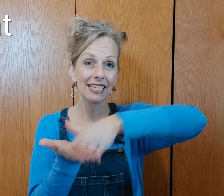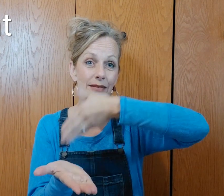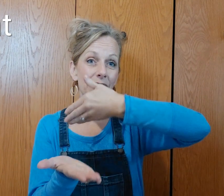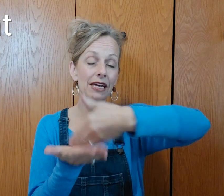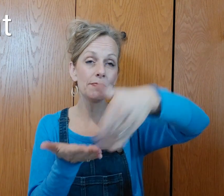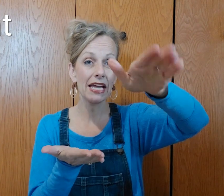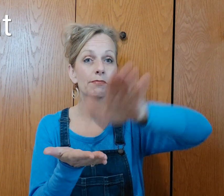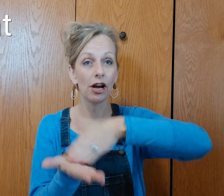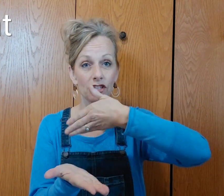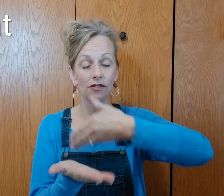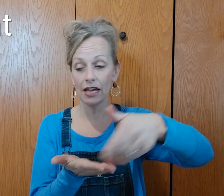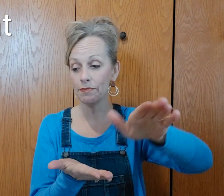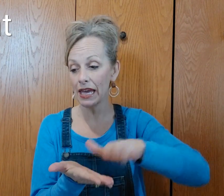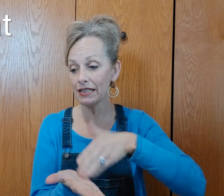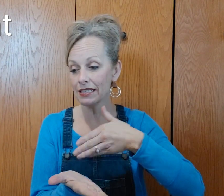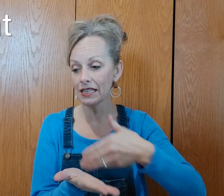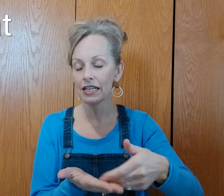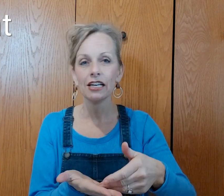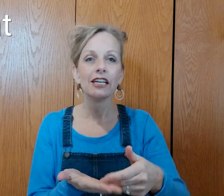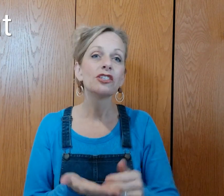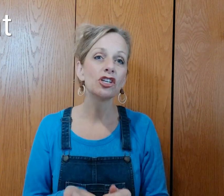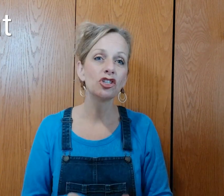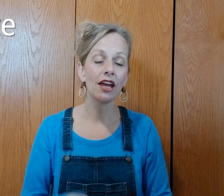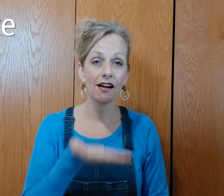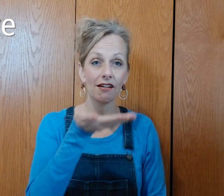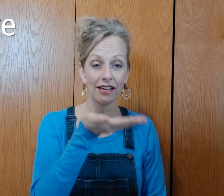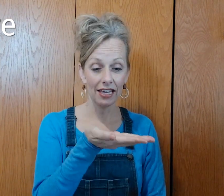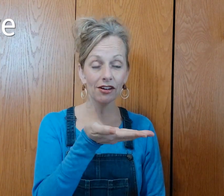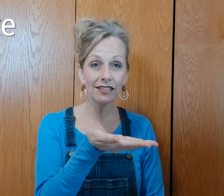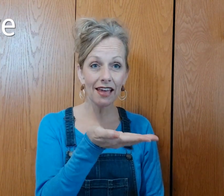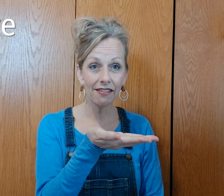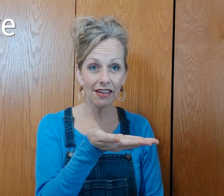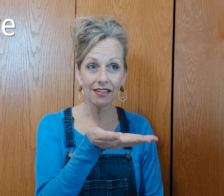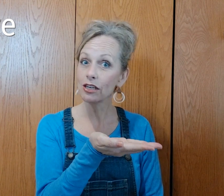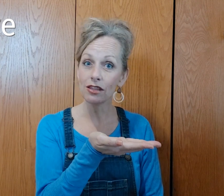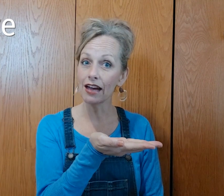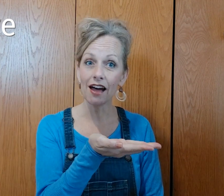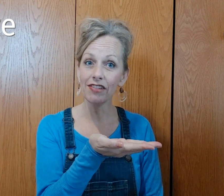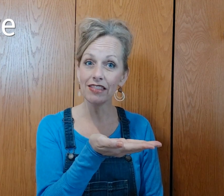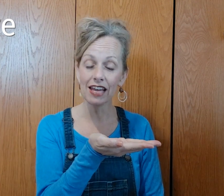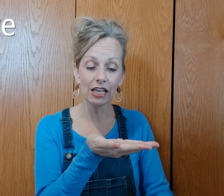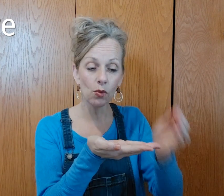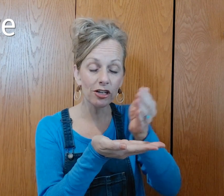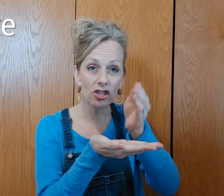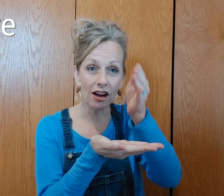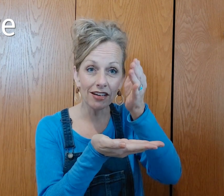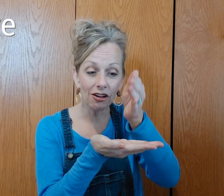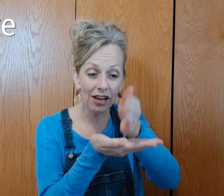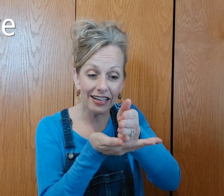It's a big paint brush, all right? Paint. To share. Here is that thing, that coveted thing that you want to share, and here you kind of